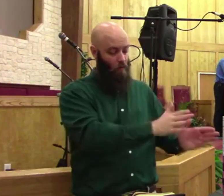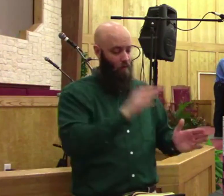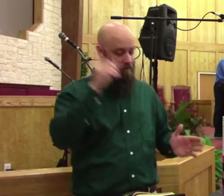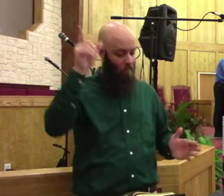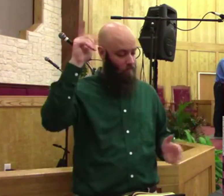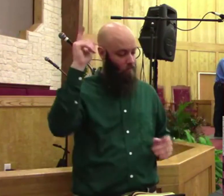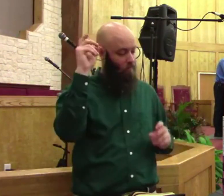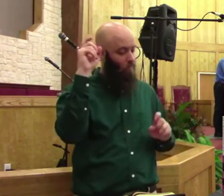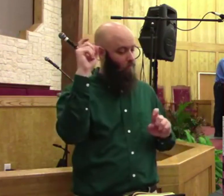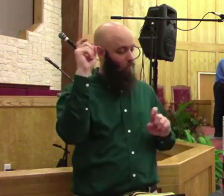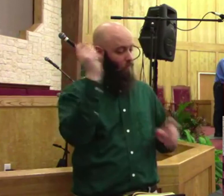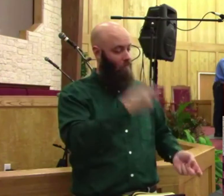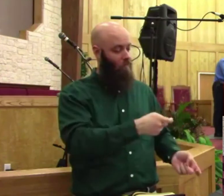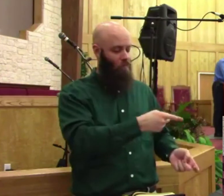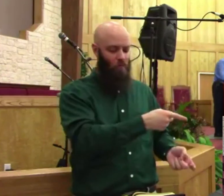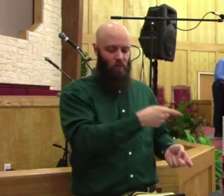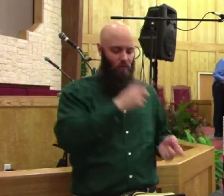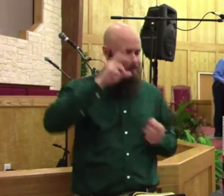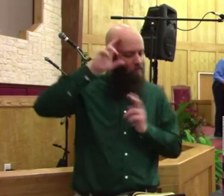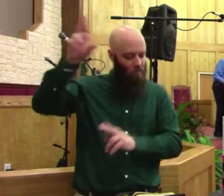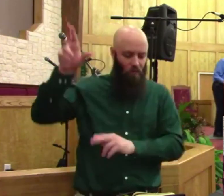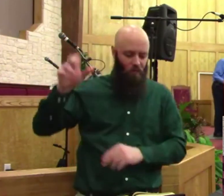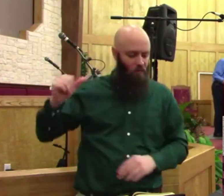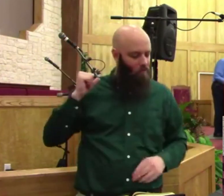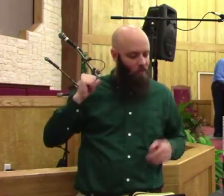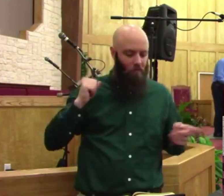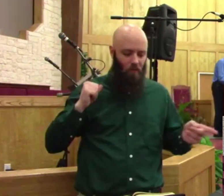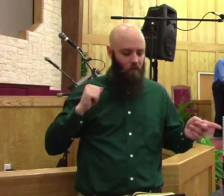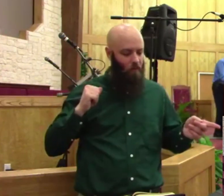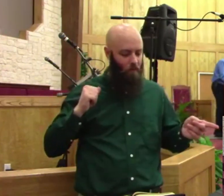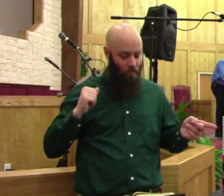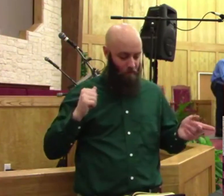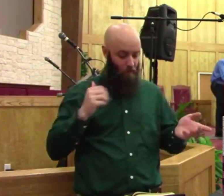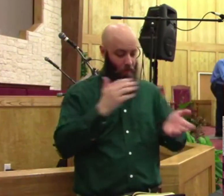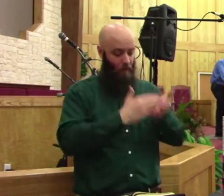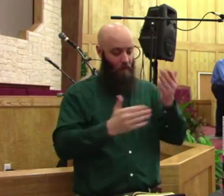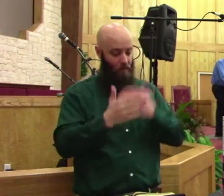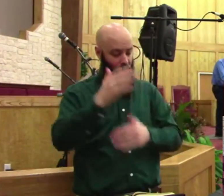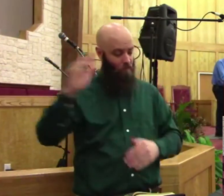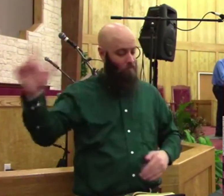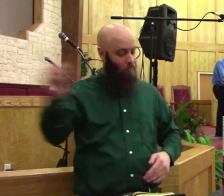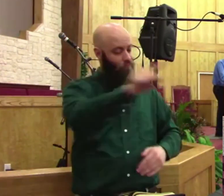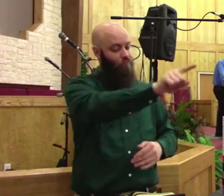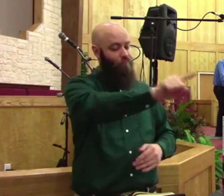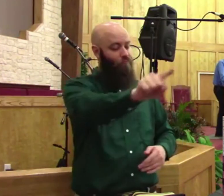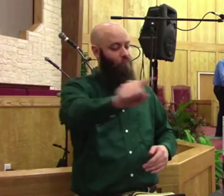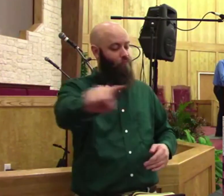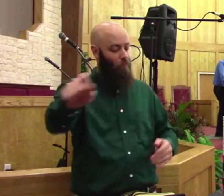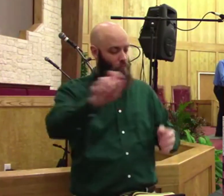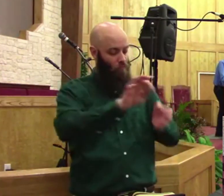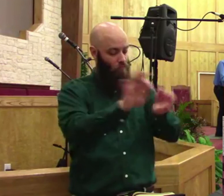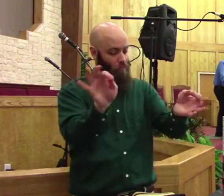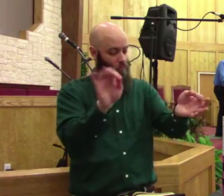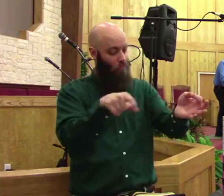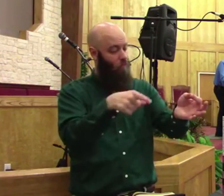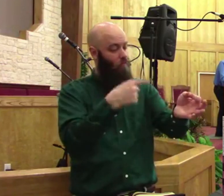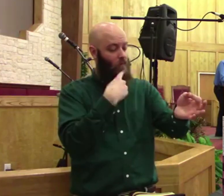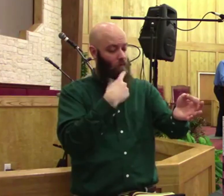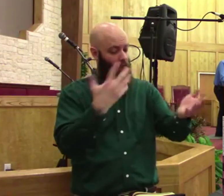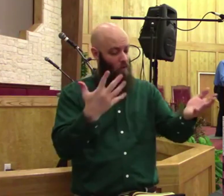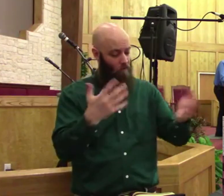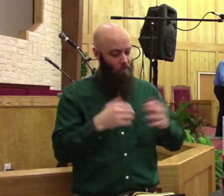not honored. Then from his presence the hand was sent, and this writing was inscribed. And this is the writing that